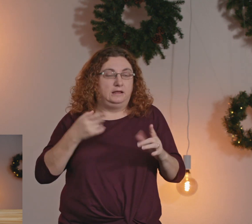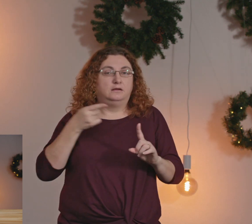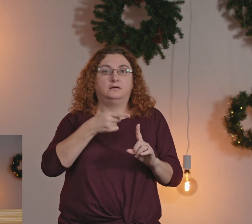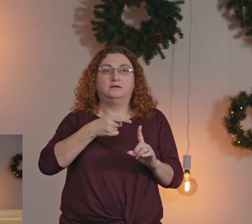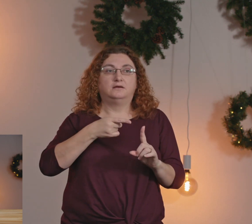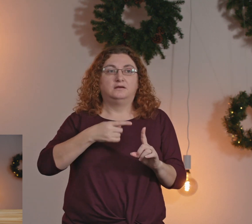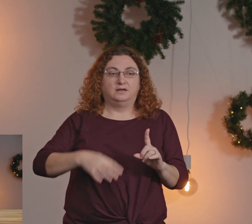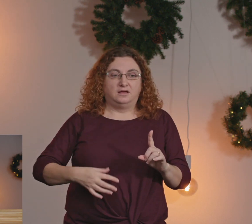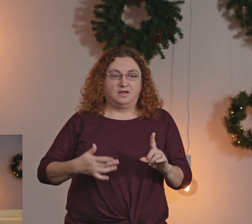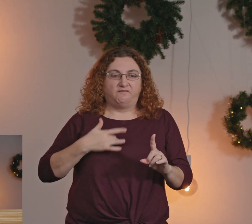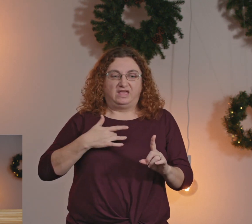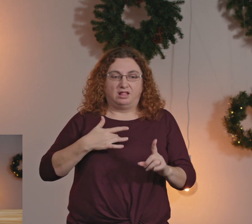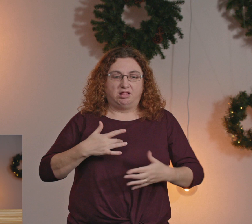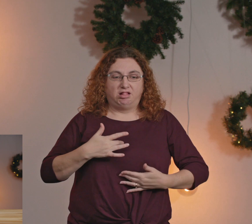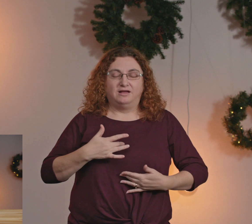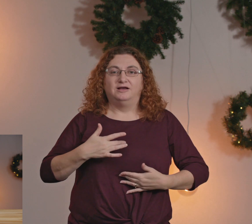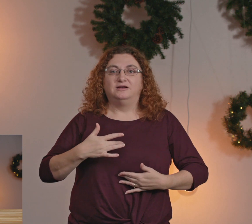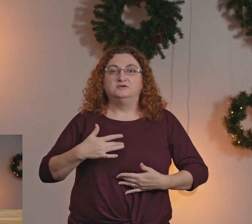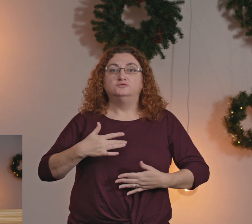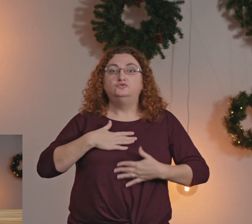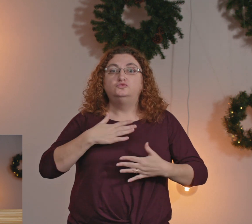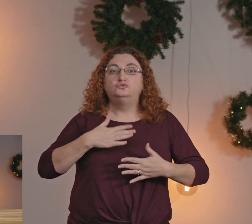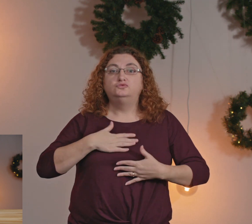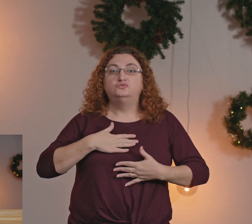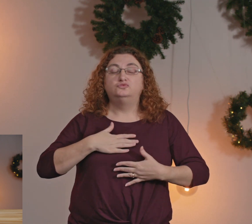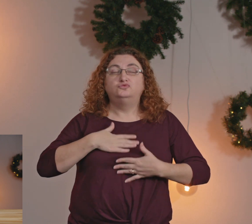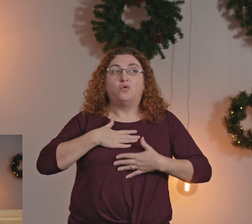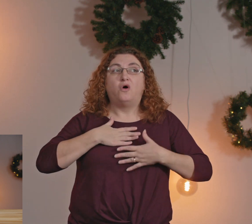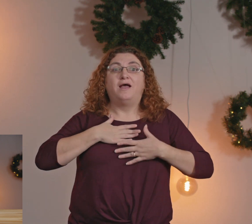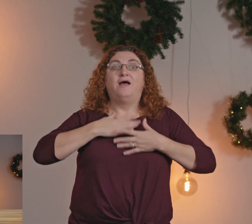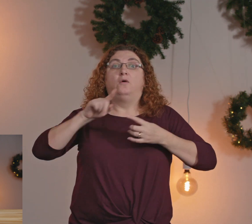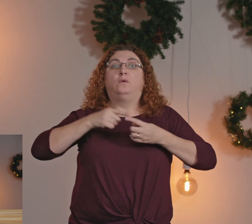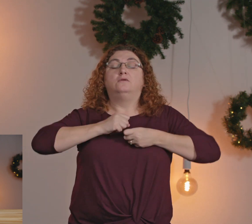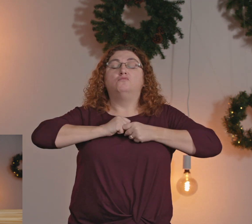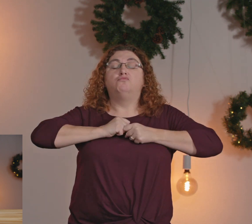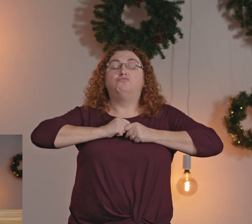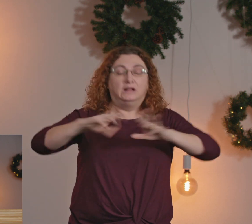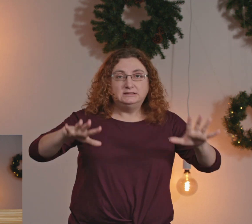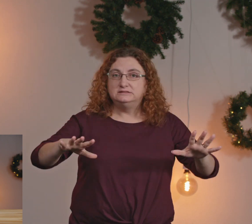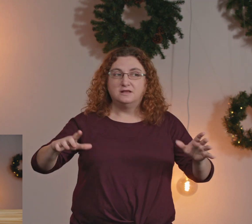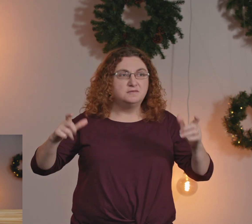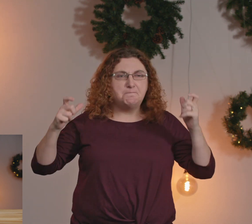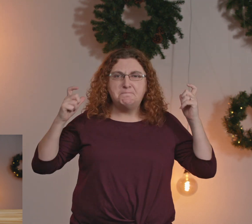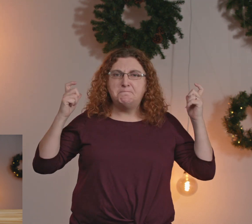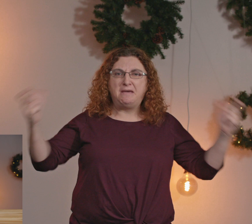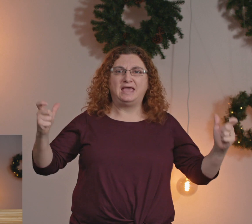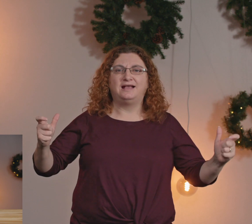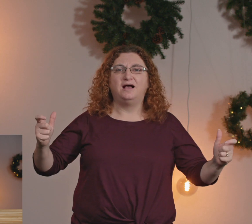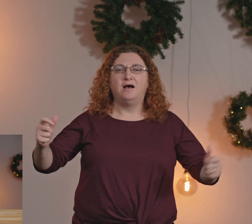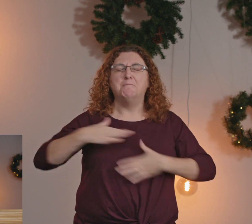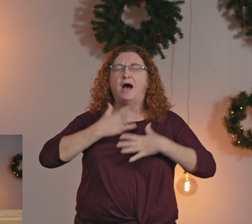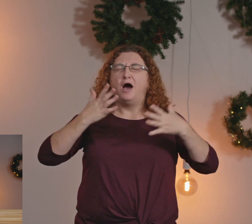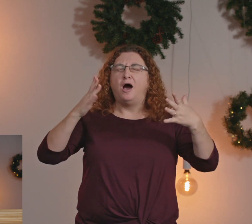such an amount of pent-up joy that when it gets released, it's bigger than just the normal